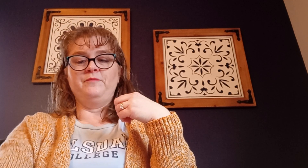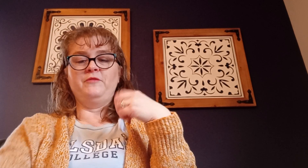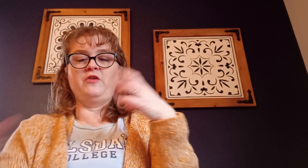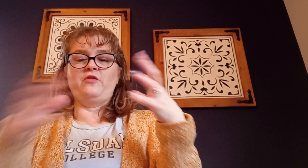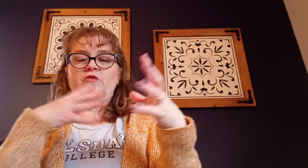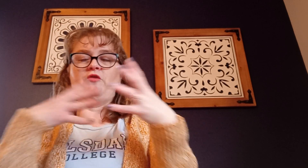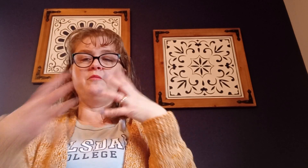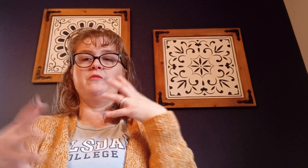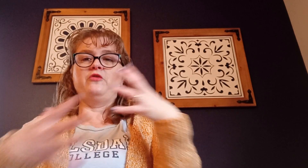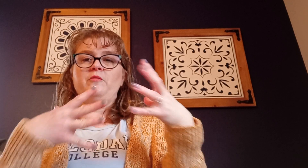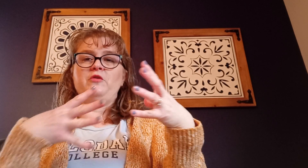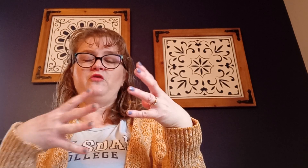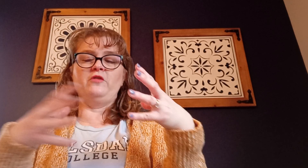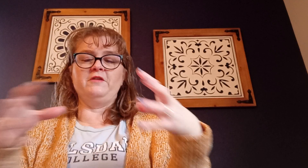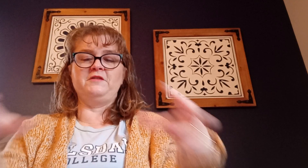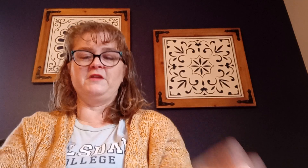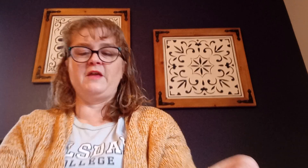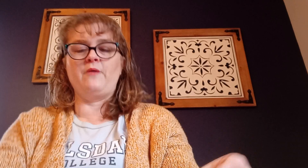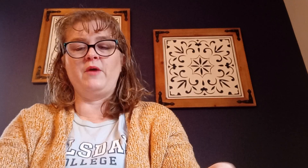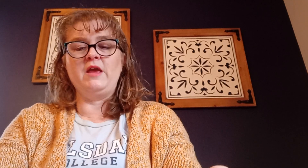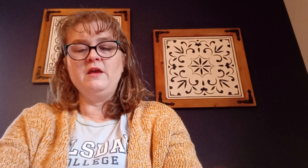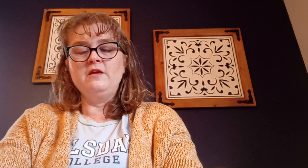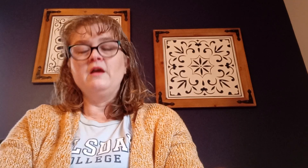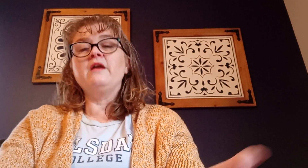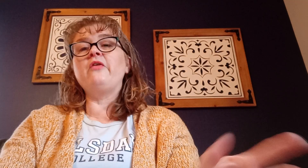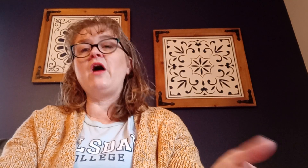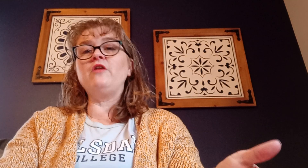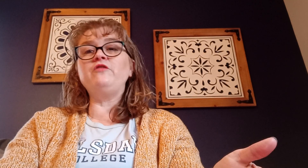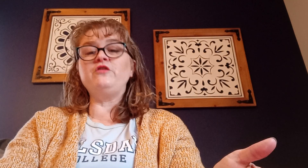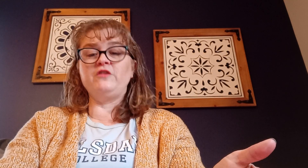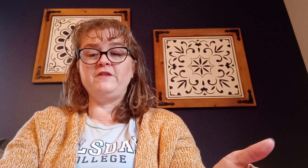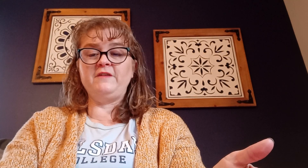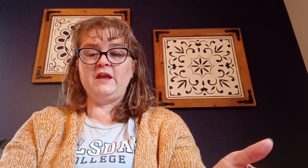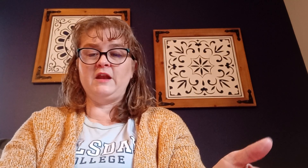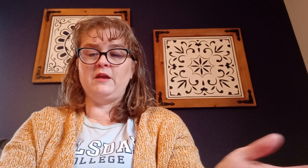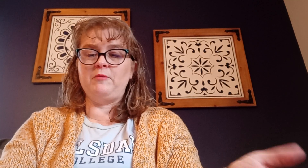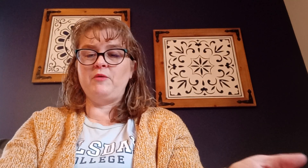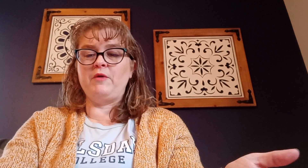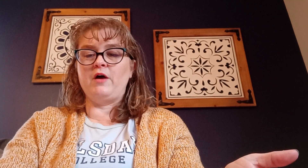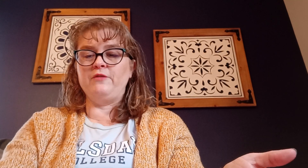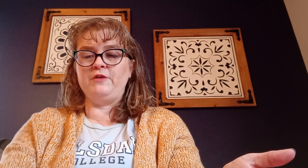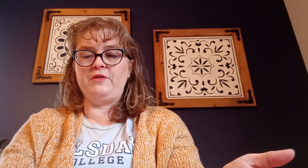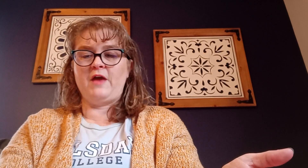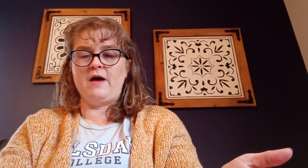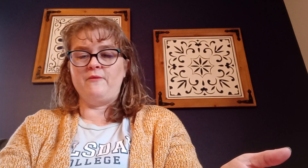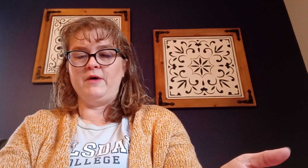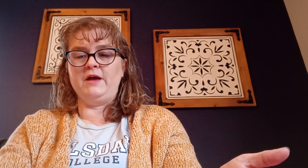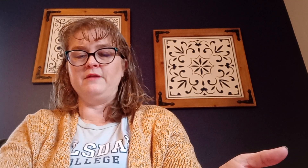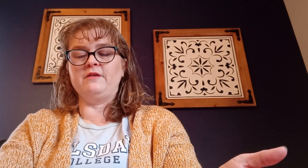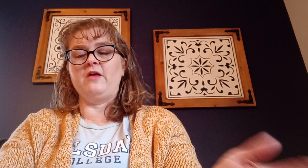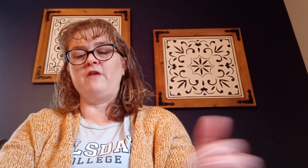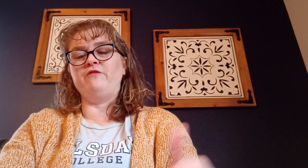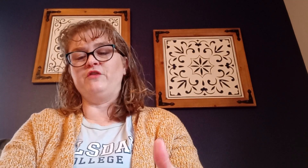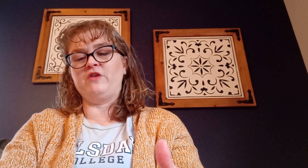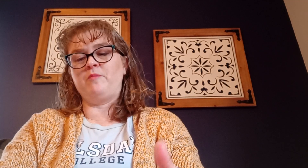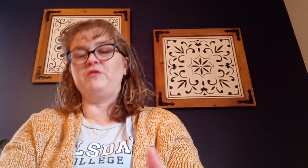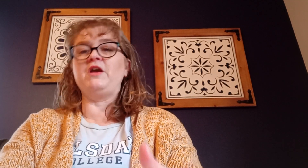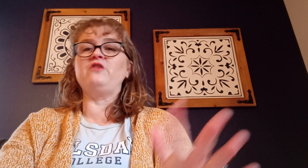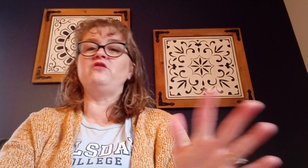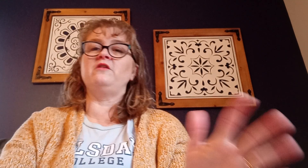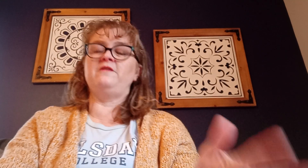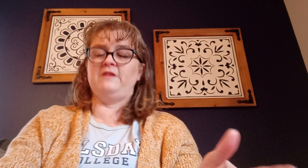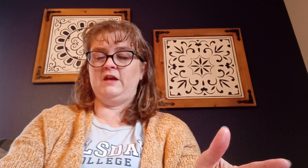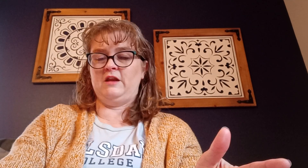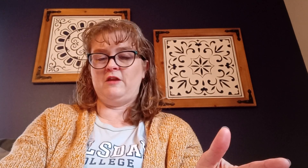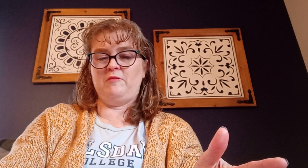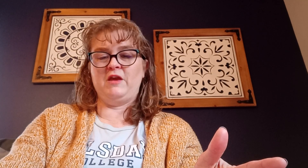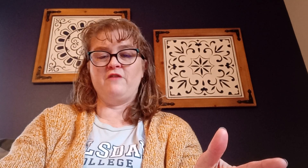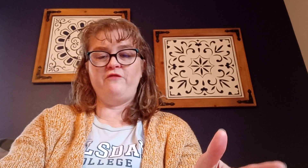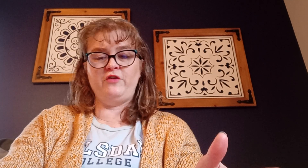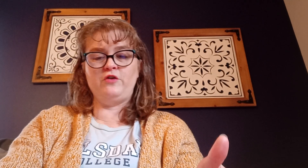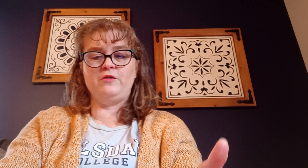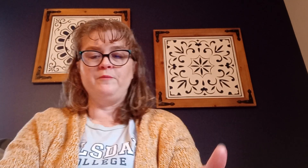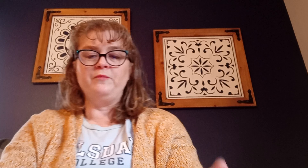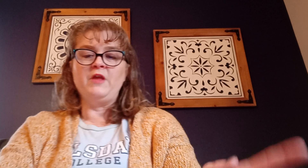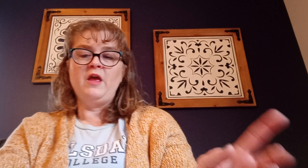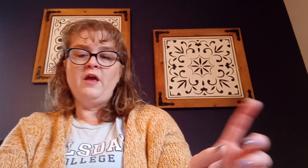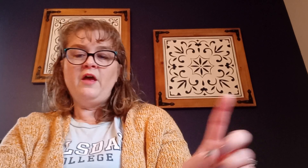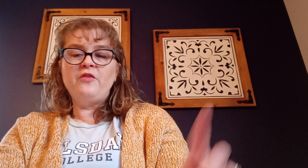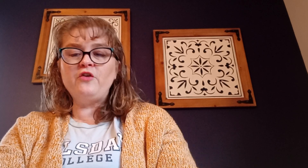So they're mutualistic that way. Clownfish and sea anemone, we all know that one. Clownfish get protection, sea anemone get food. There's